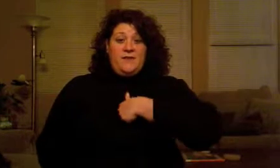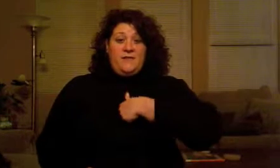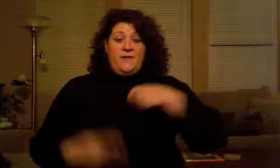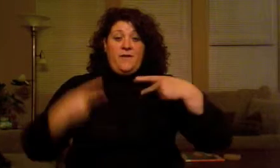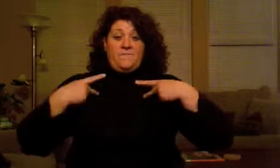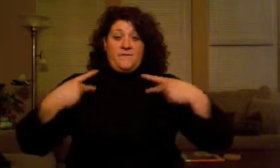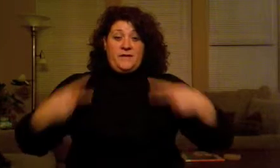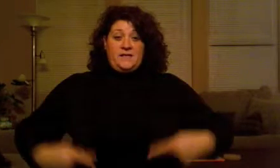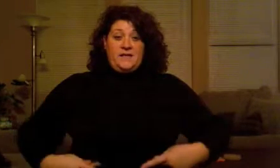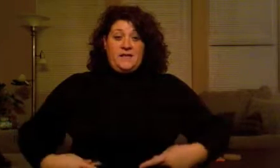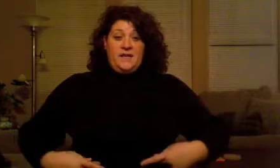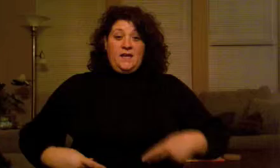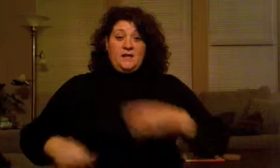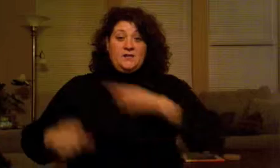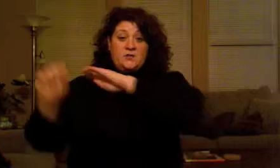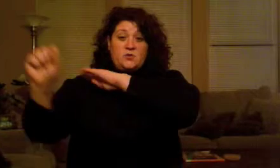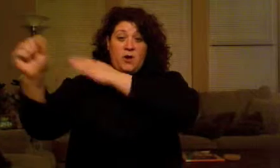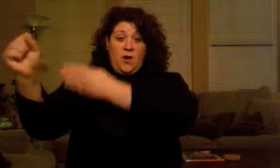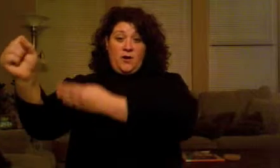myself physically strong,